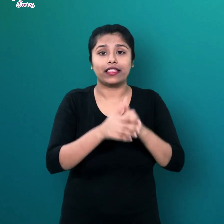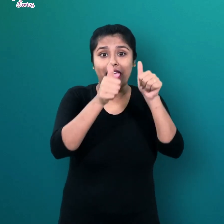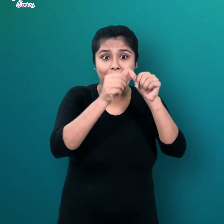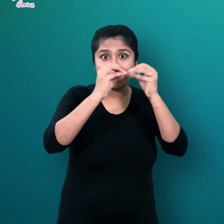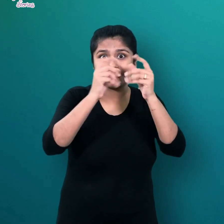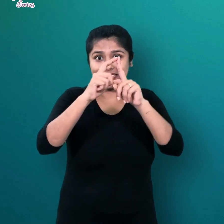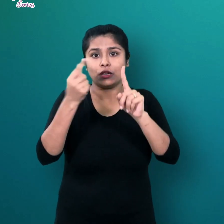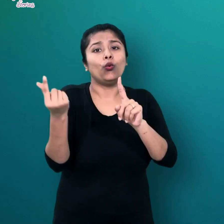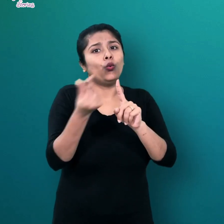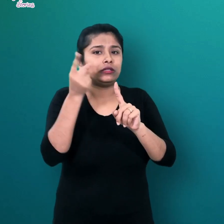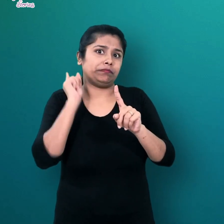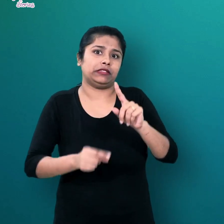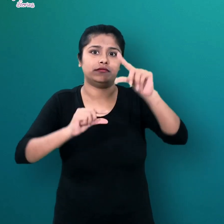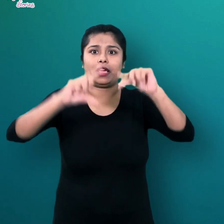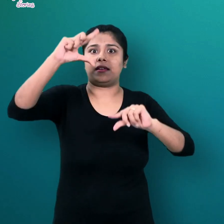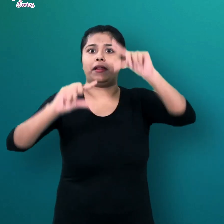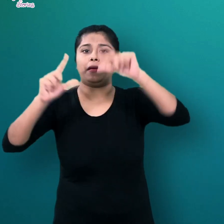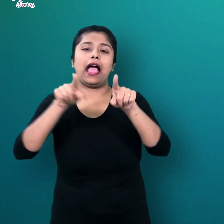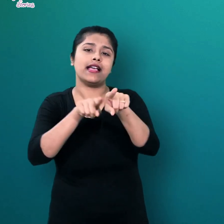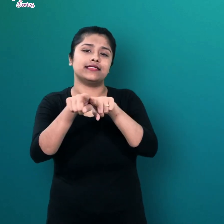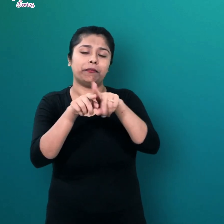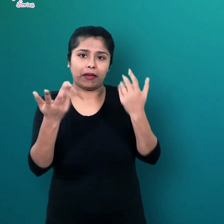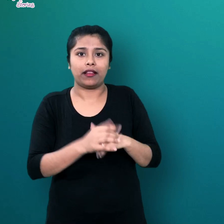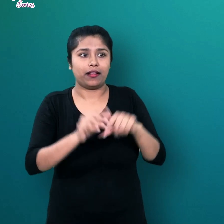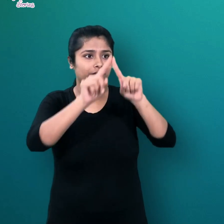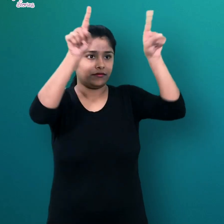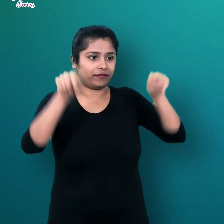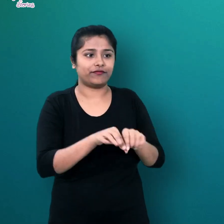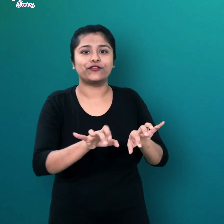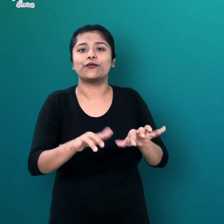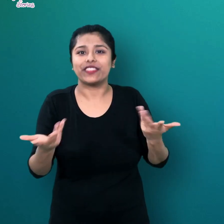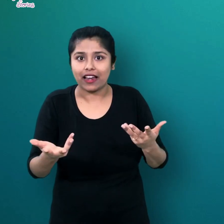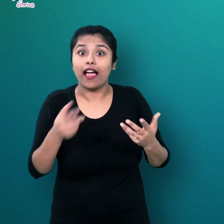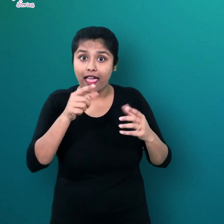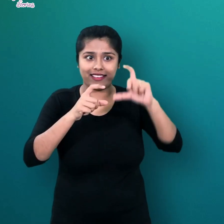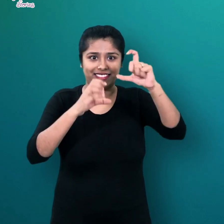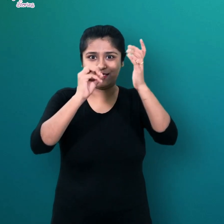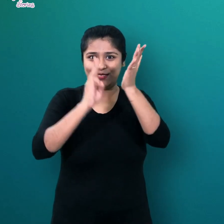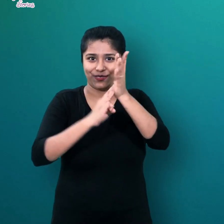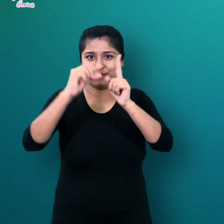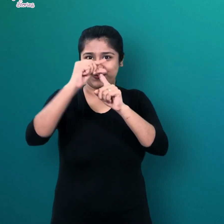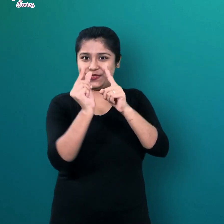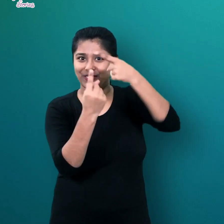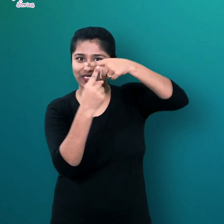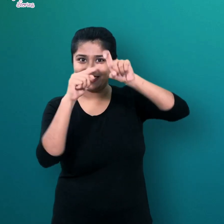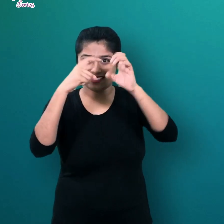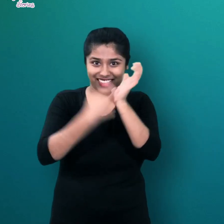3. Use both upper and lower cases. Example, the word computer, where P, U and R are in